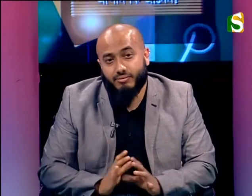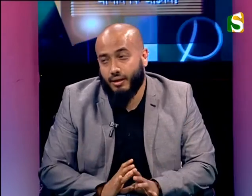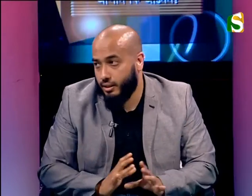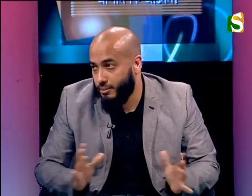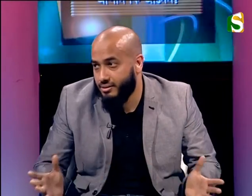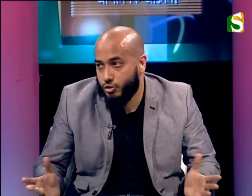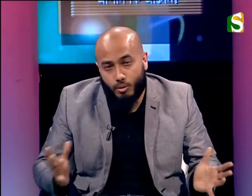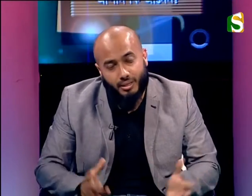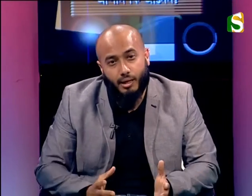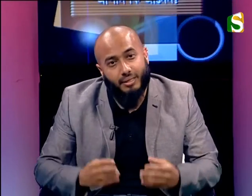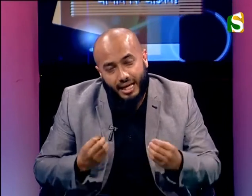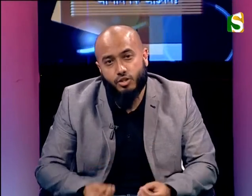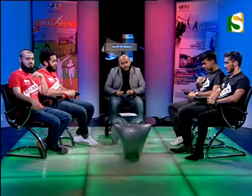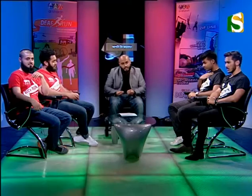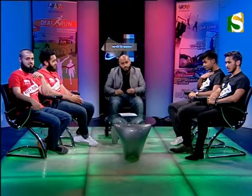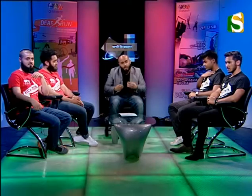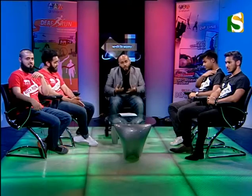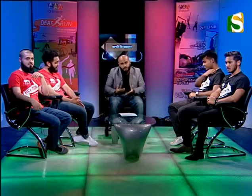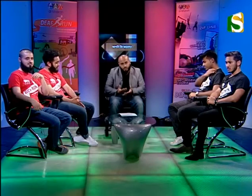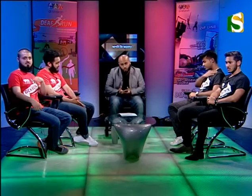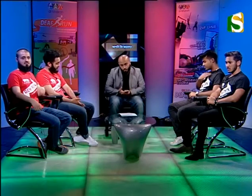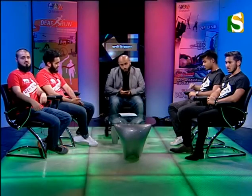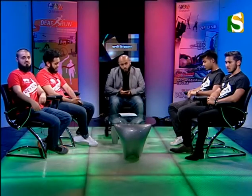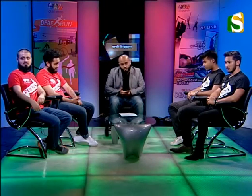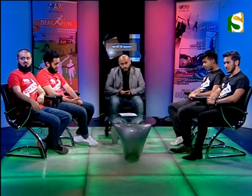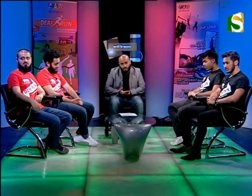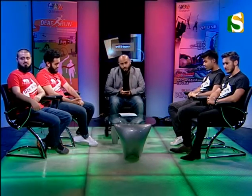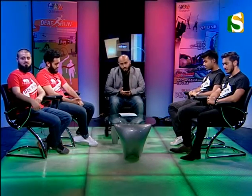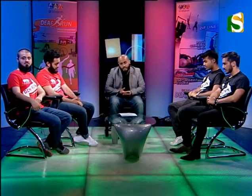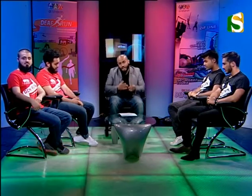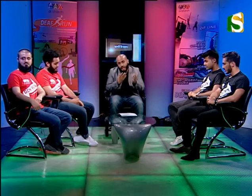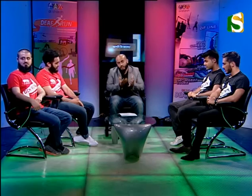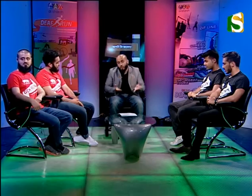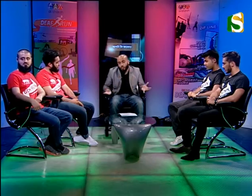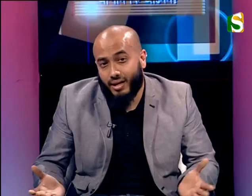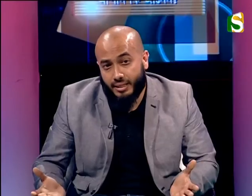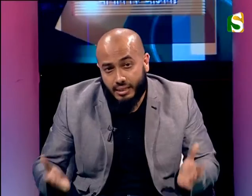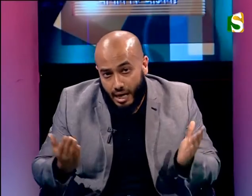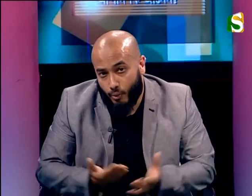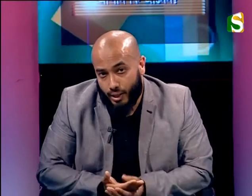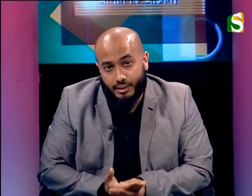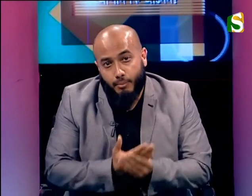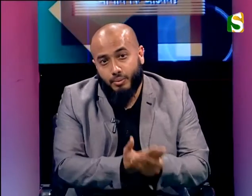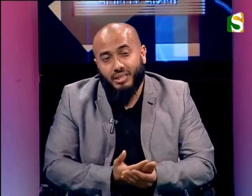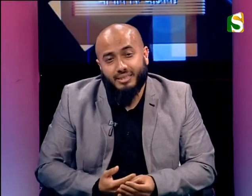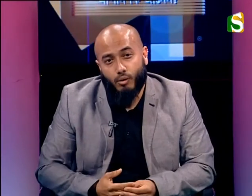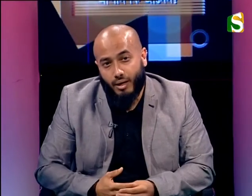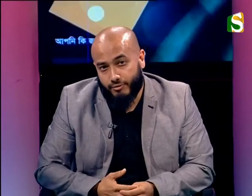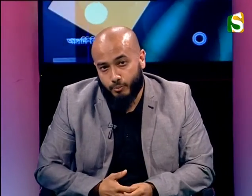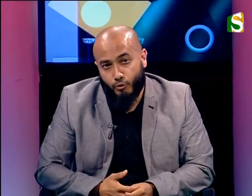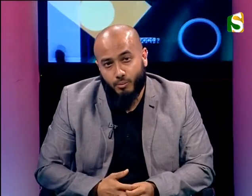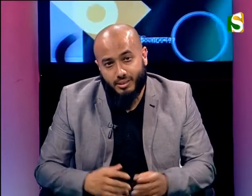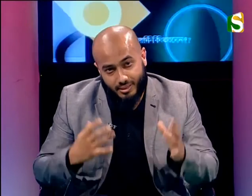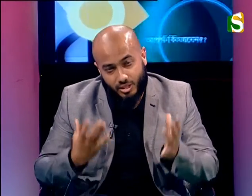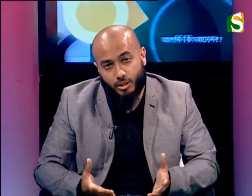guests have done an amazing job in coming, educating us about why this is so important. Okay, and we've had our BSL